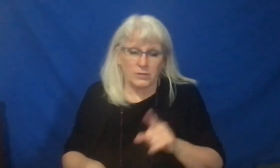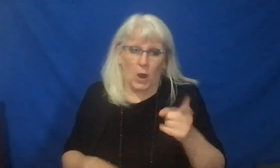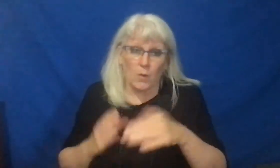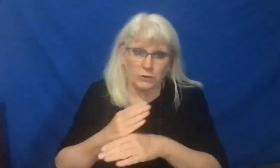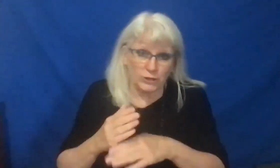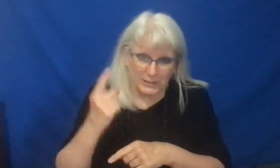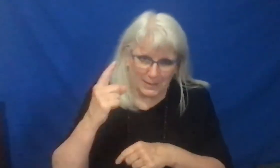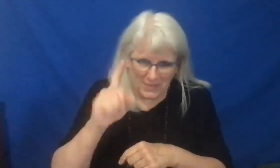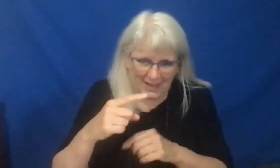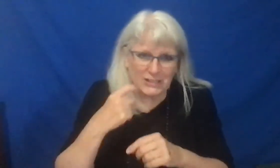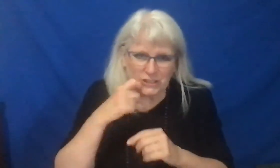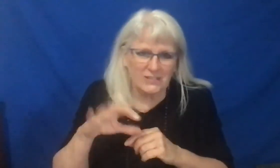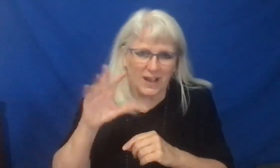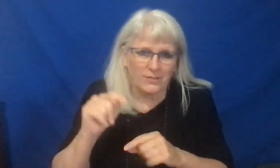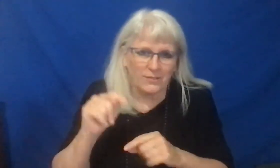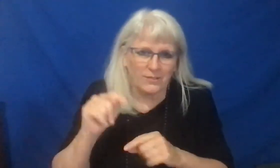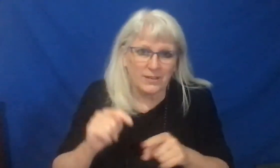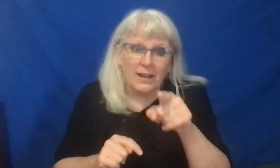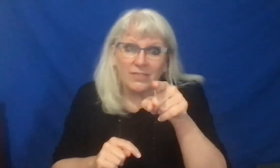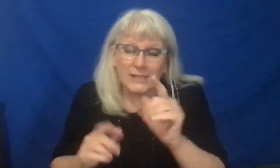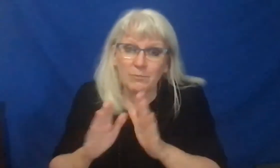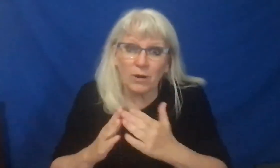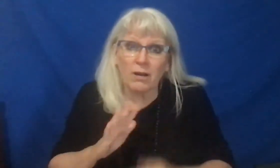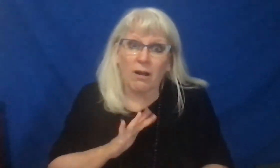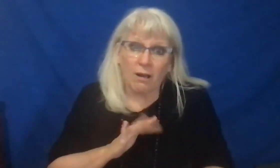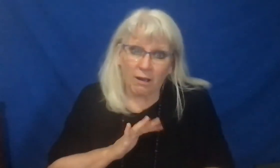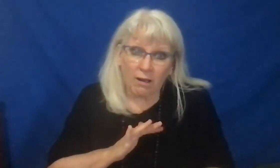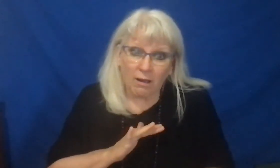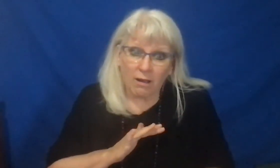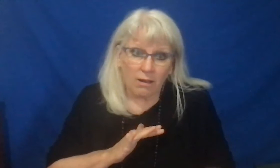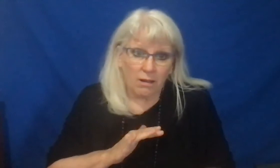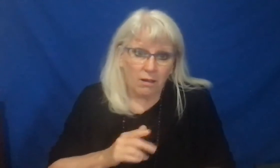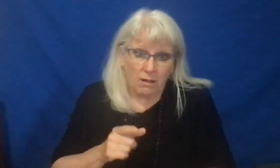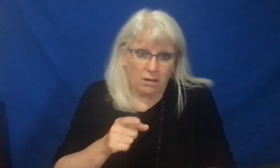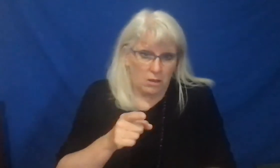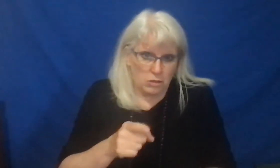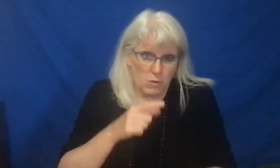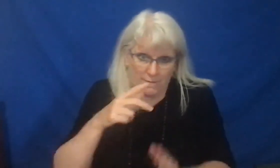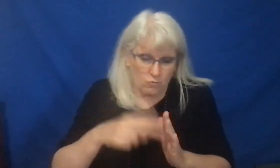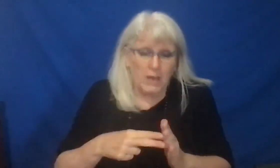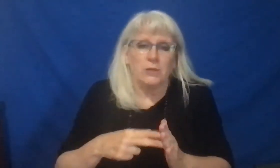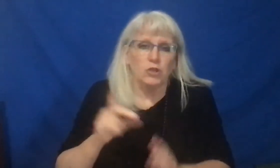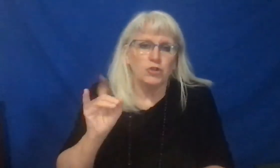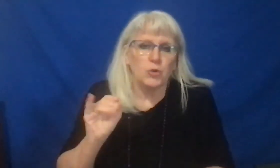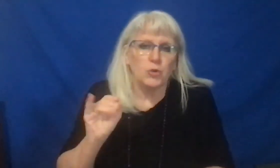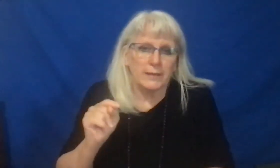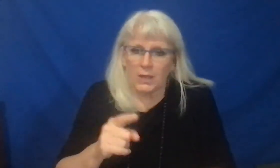this. This book is fantastic. Okay, if you haven't read it, this blew me away, and this all ties in, I